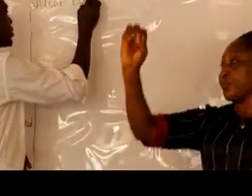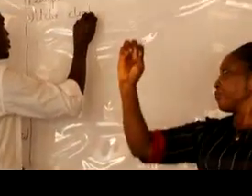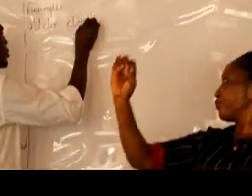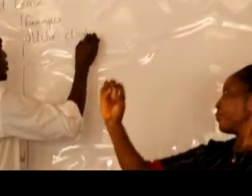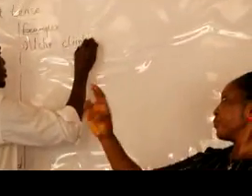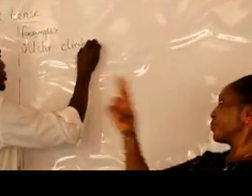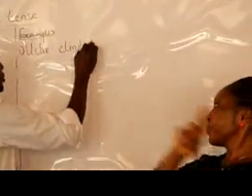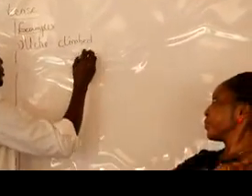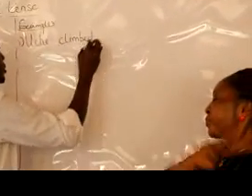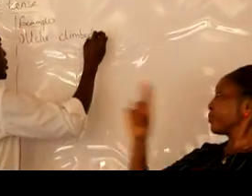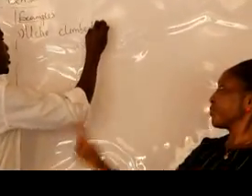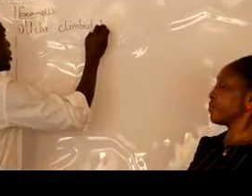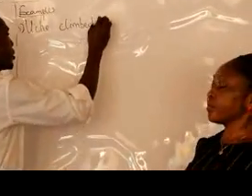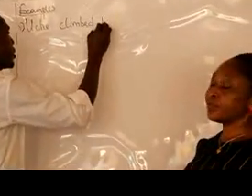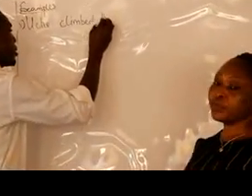climbed